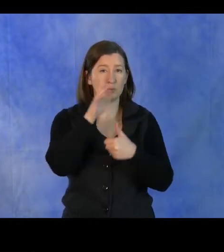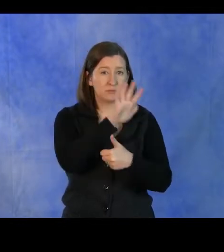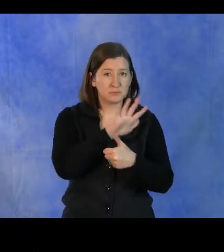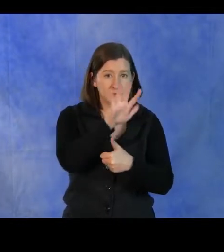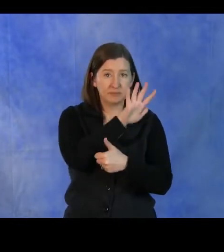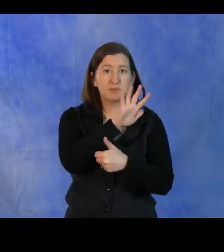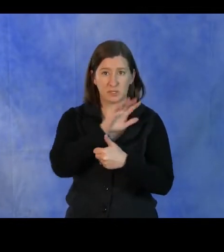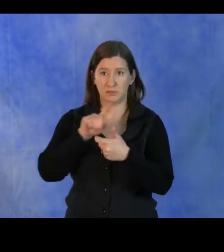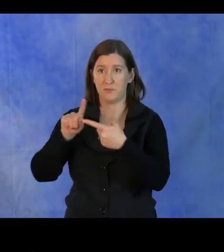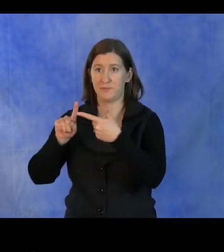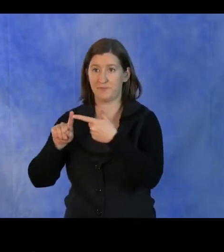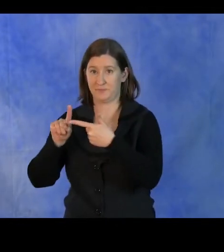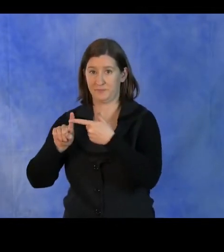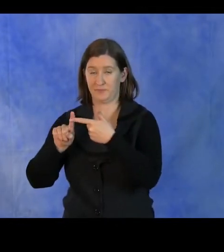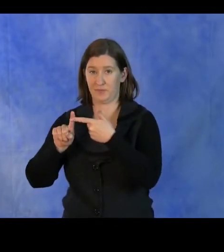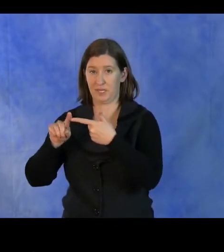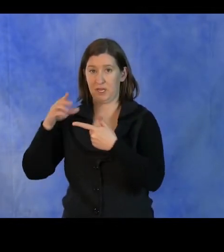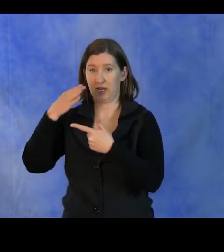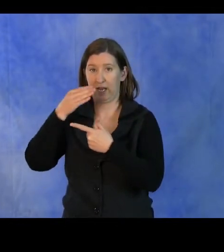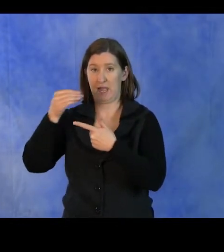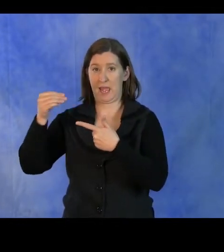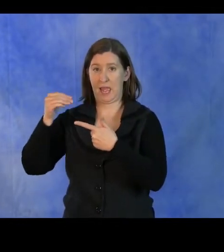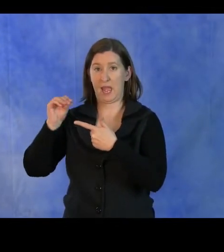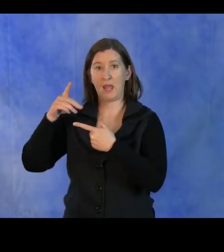are visuospatial